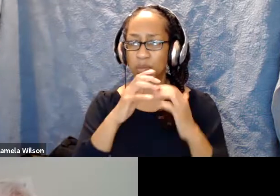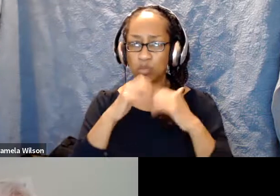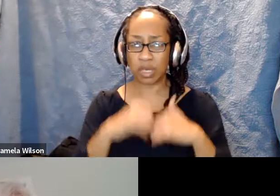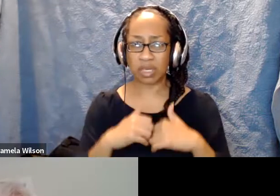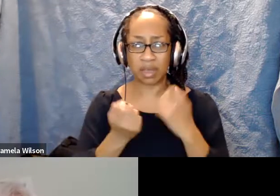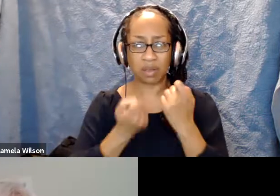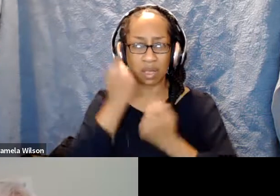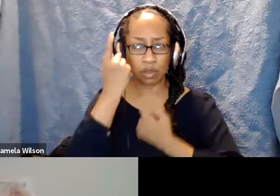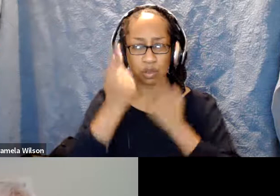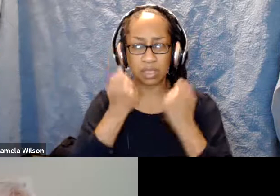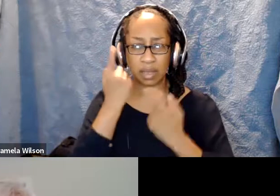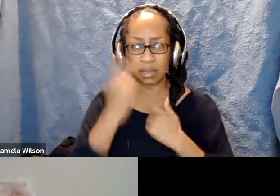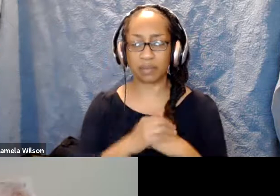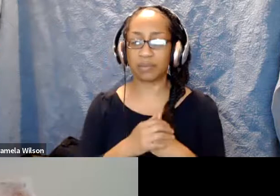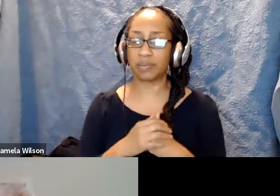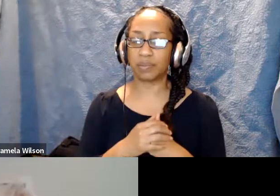understanding.